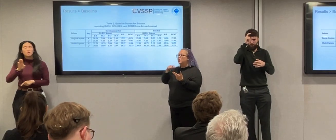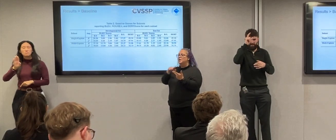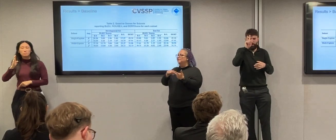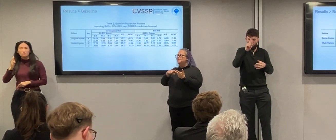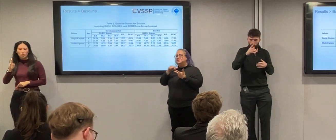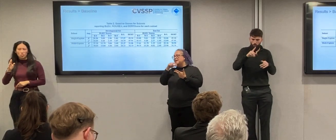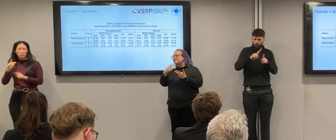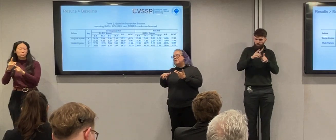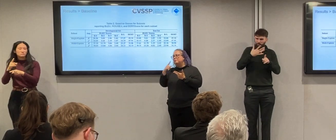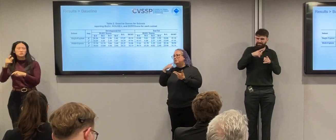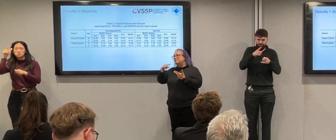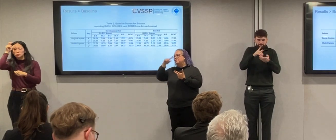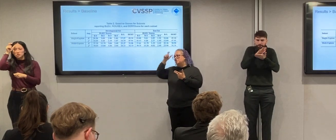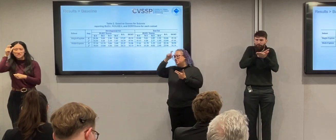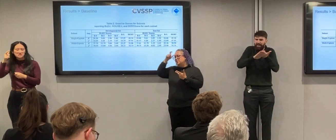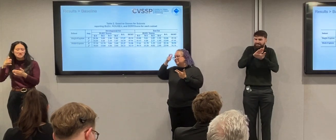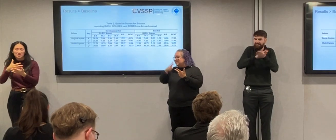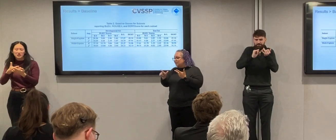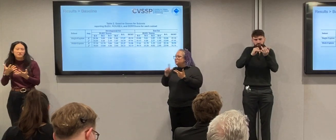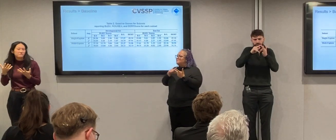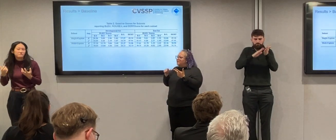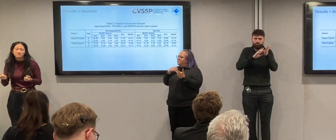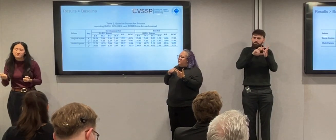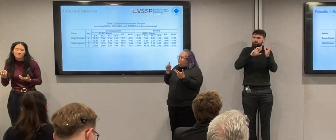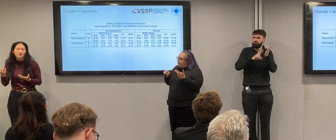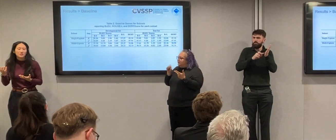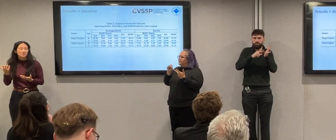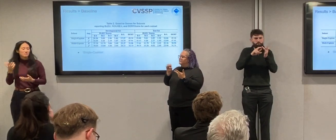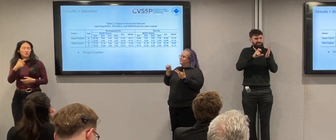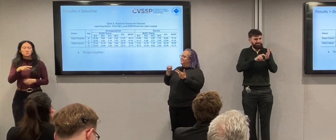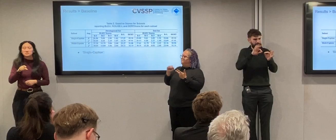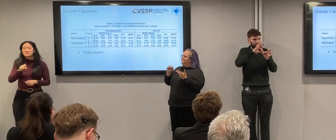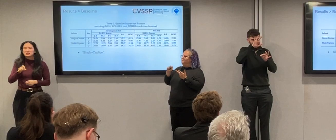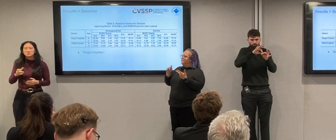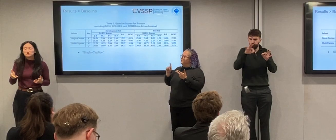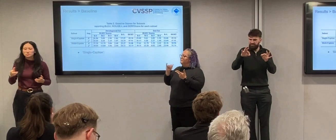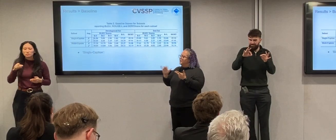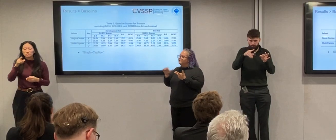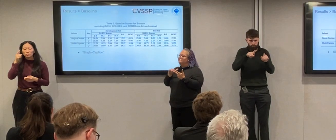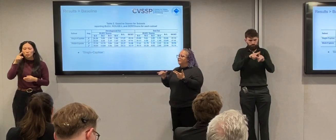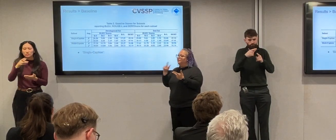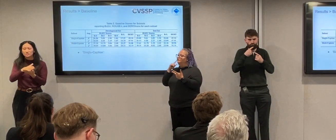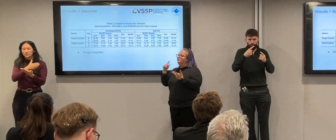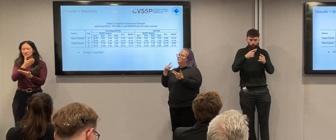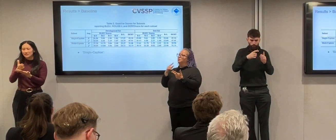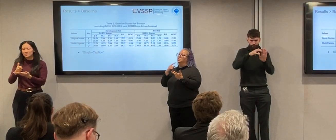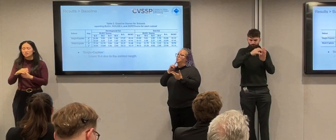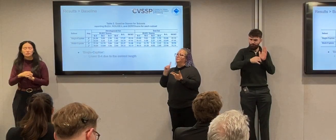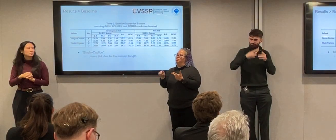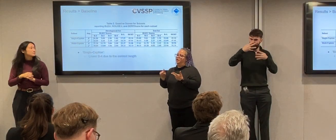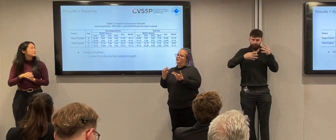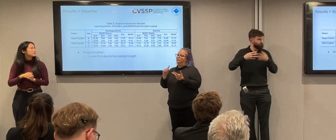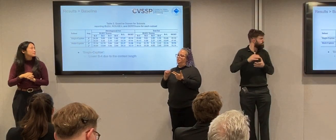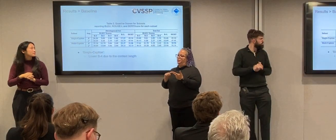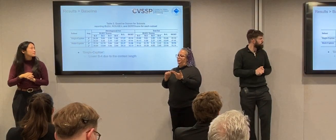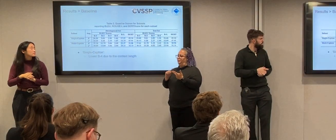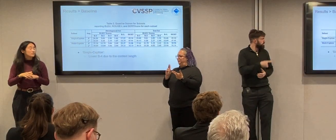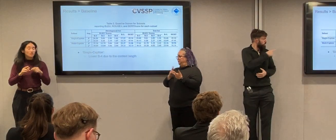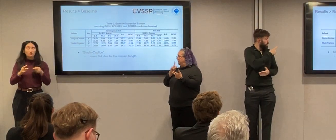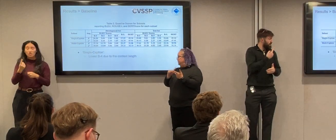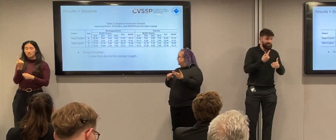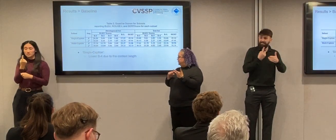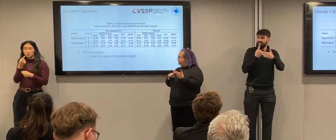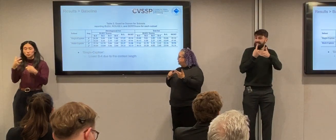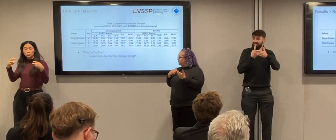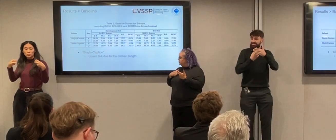semantic metric to report our translation performance. So for the single caption setting, we see